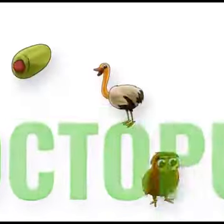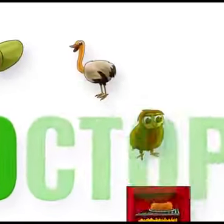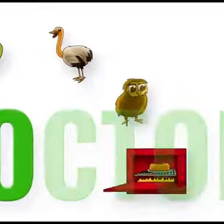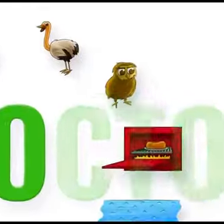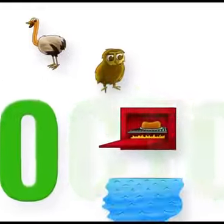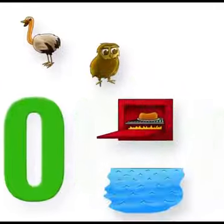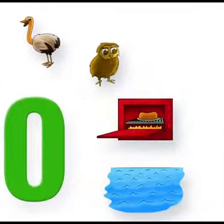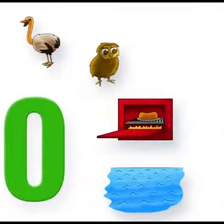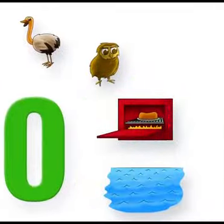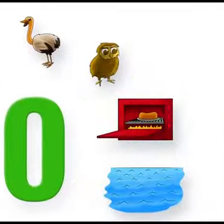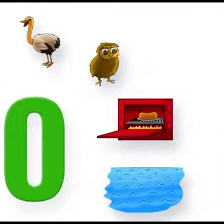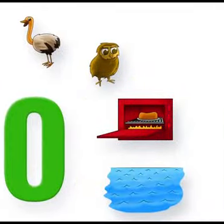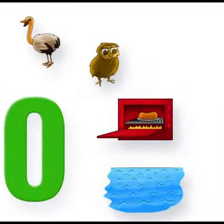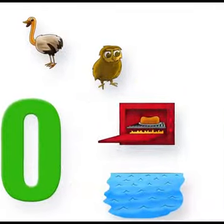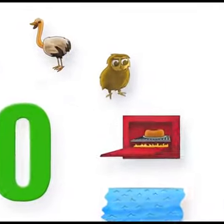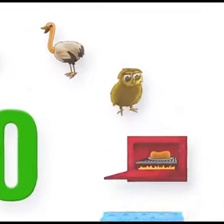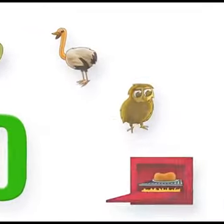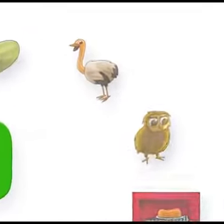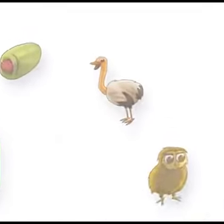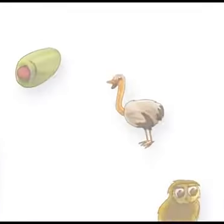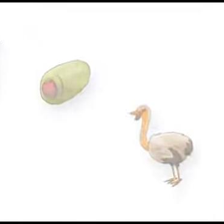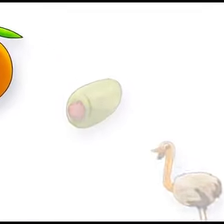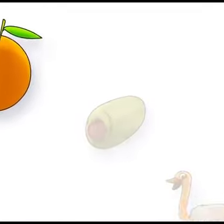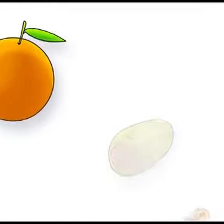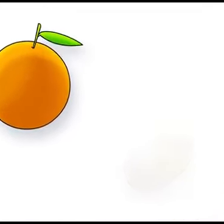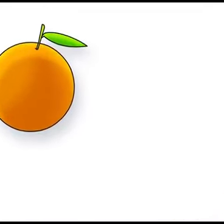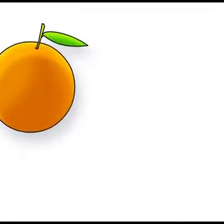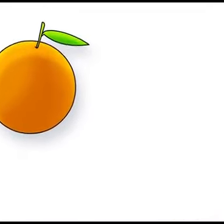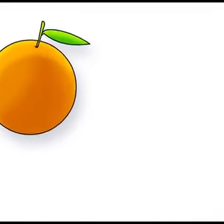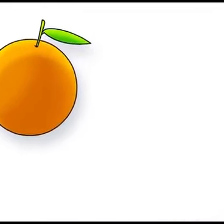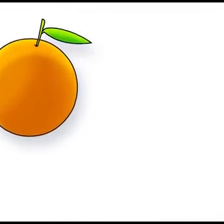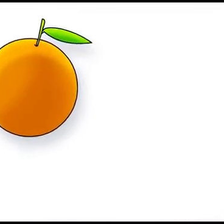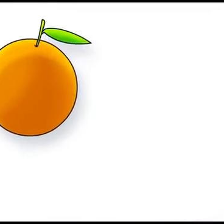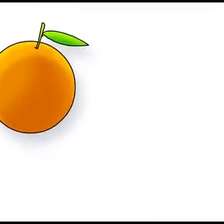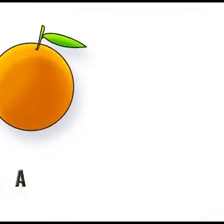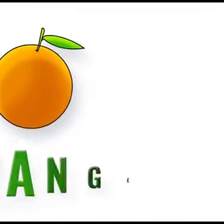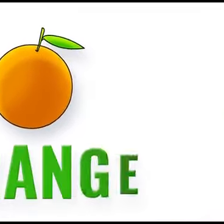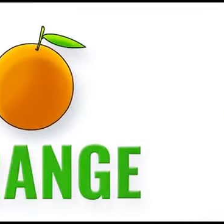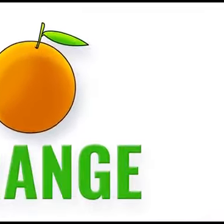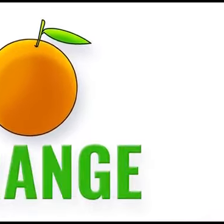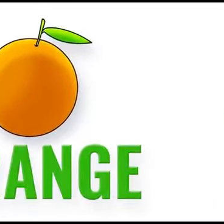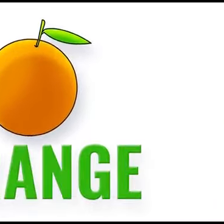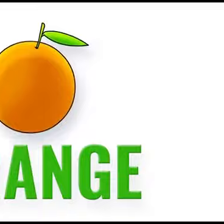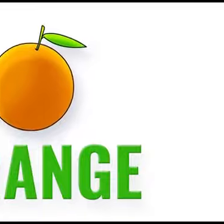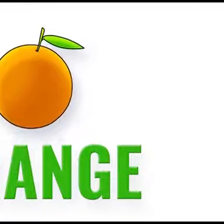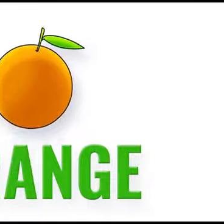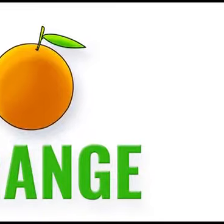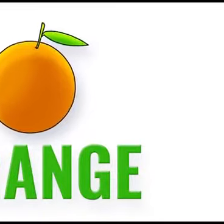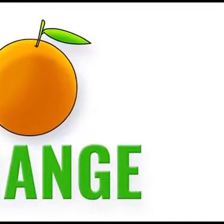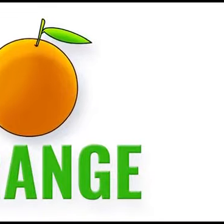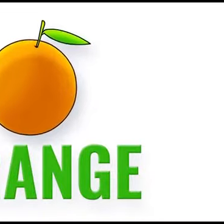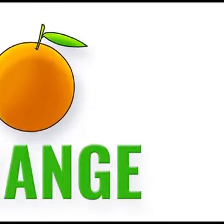So, let's then Bye-bye!-bye!